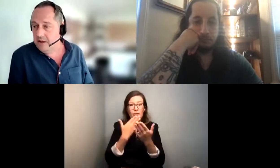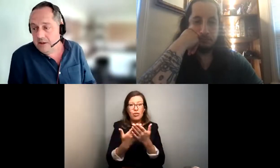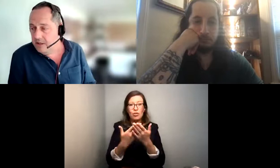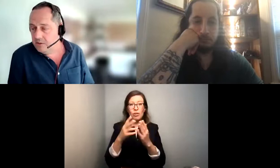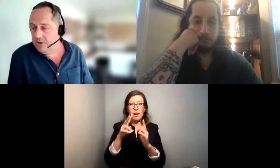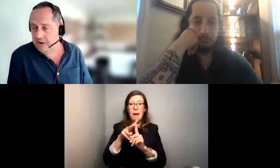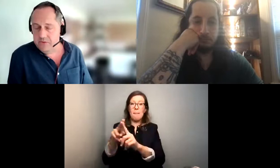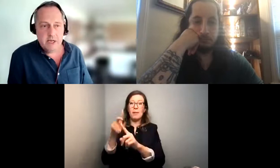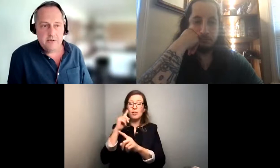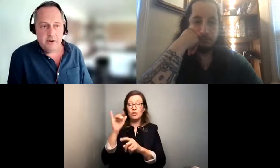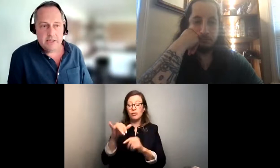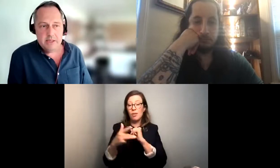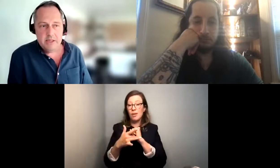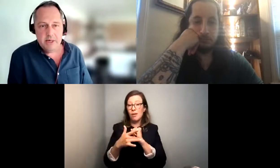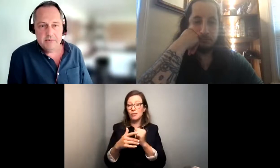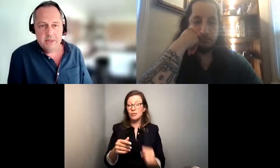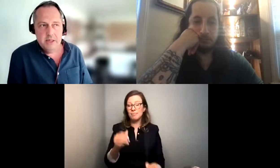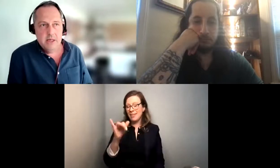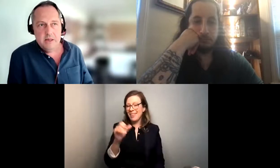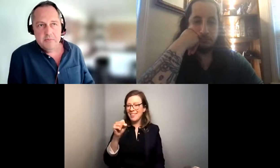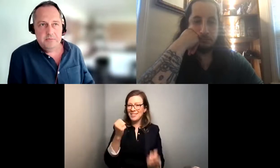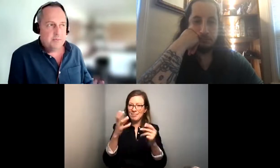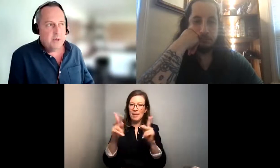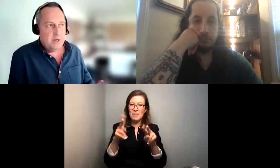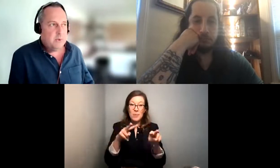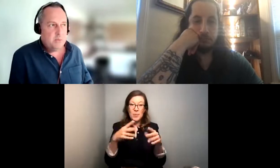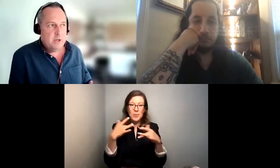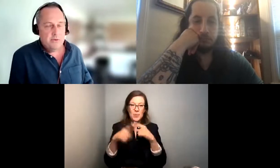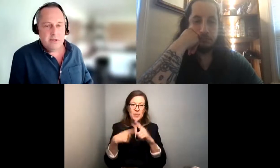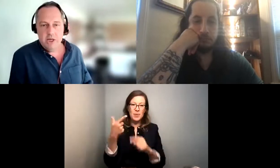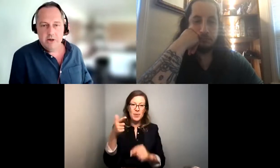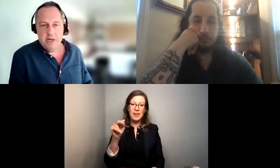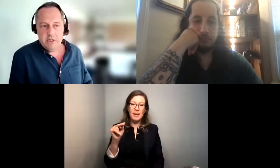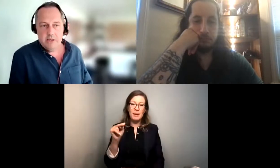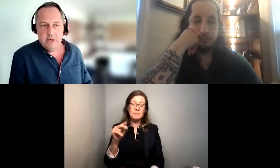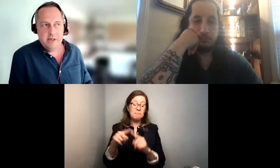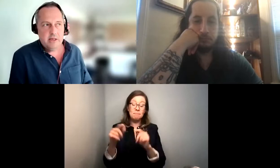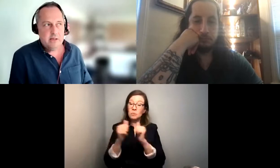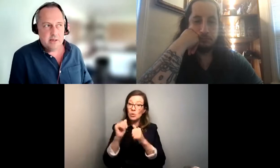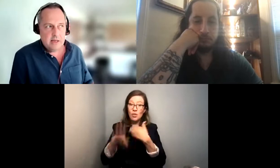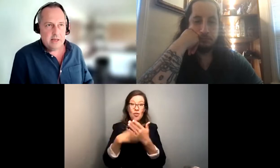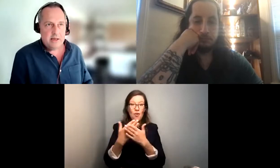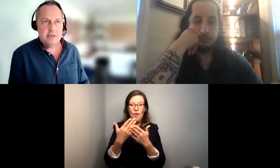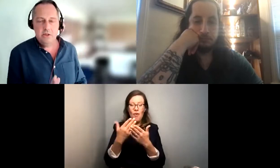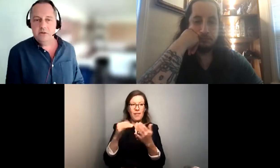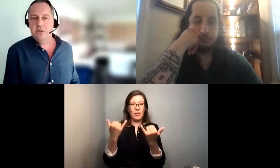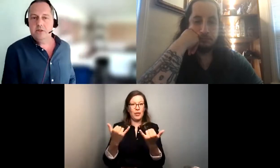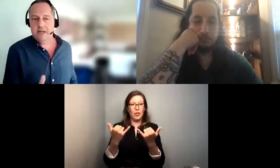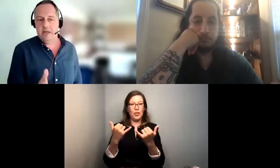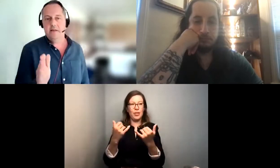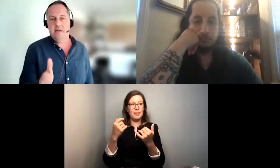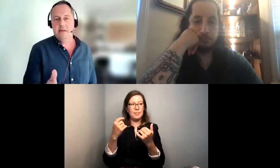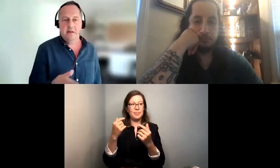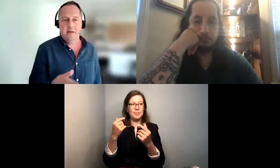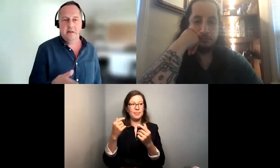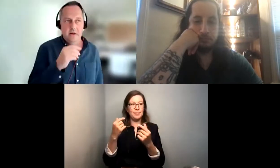Yeah, and it's the one that everyone's getting very excited about. But with all of this generation, I think the ethics, it's not just about